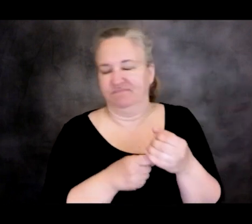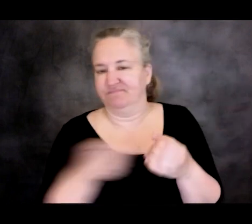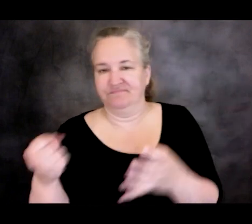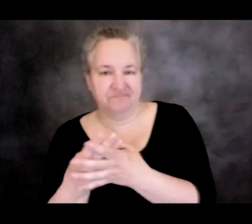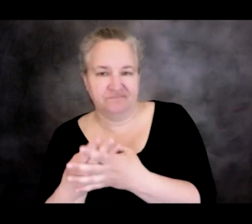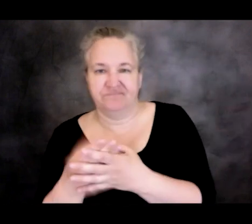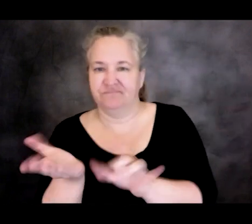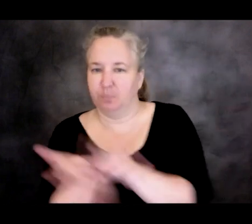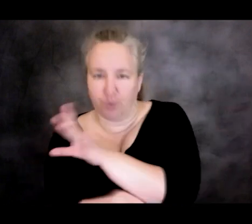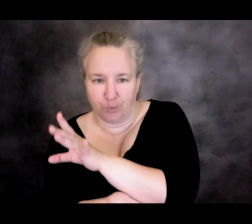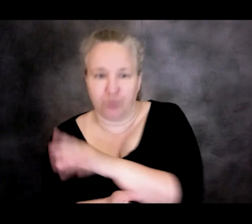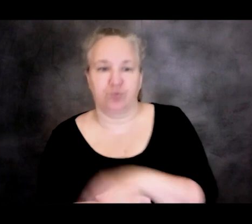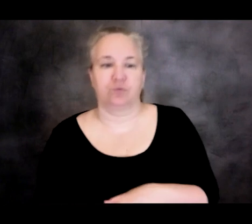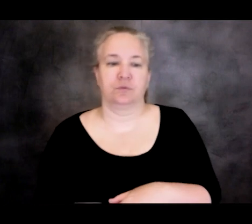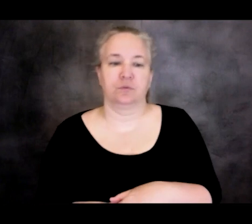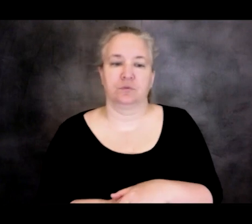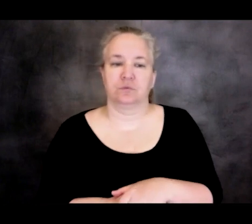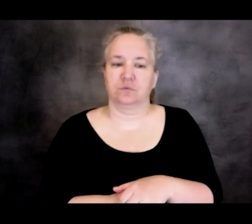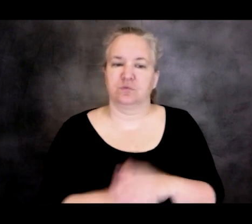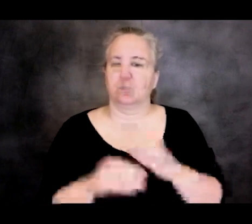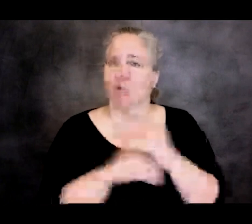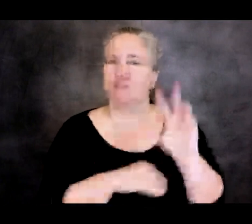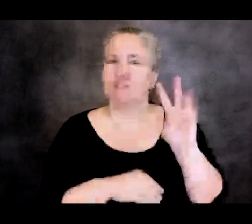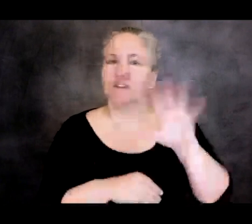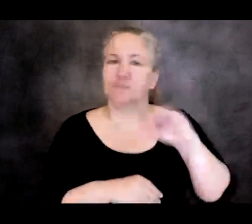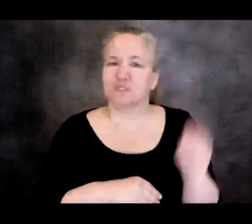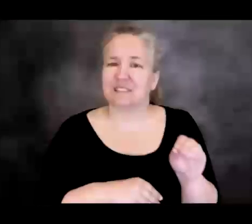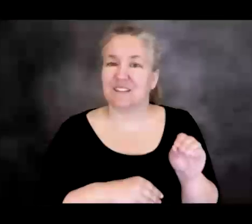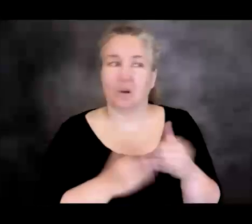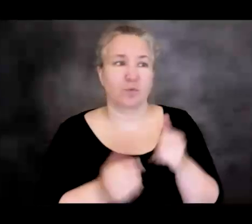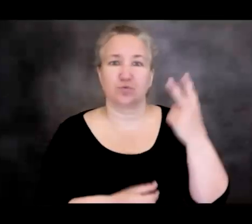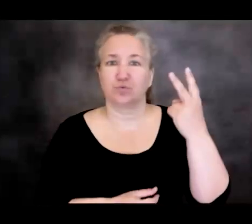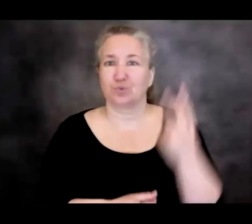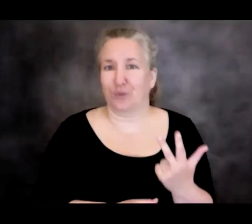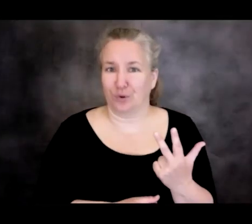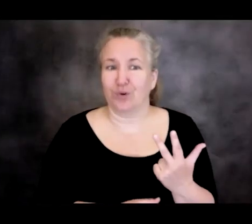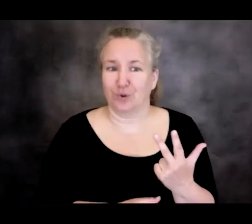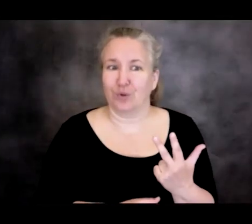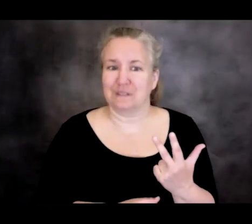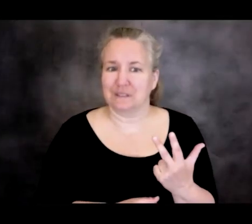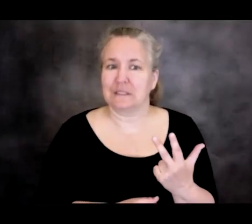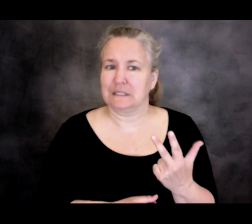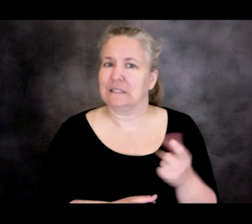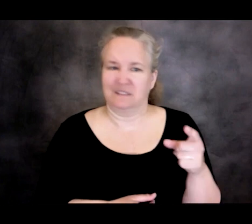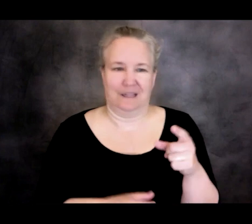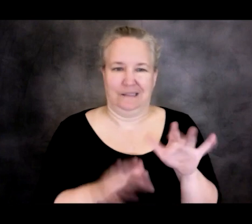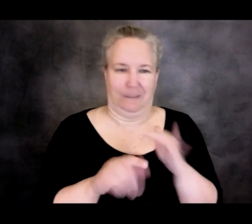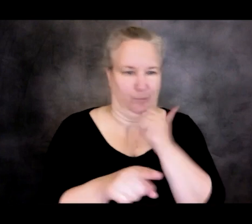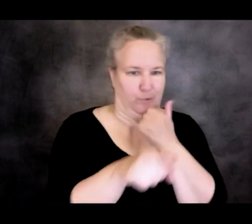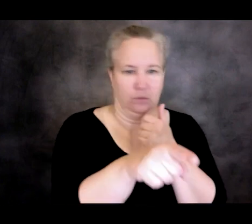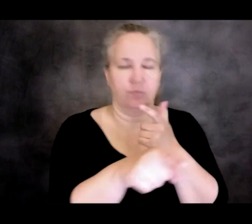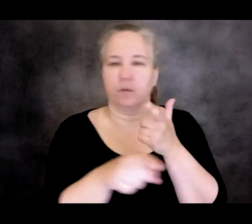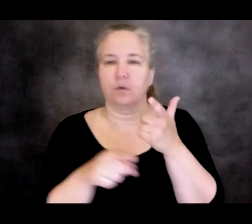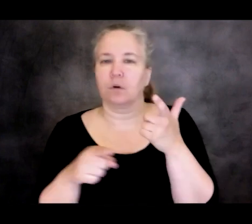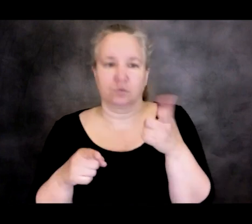than 65%, almost 2/3, that's a typo, worry all or most of the time that someone that they